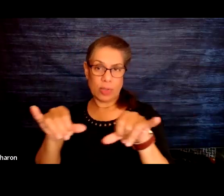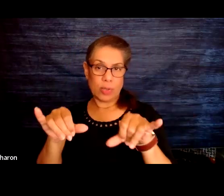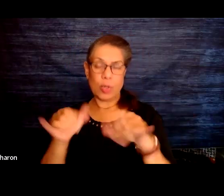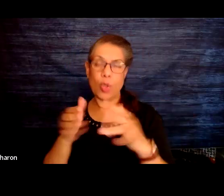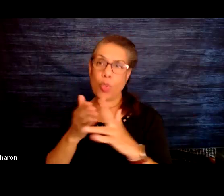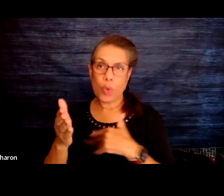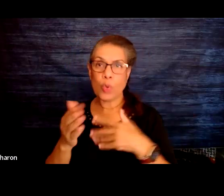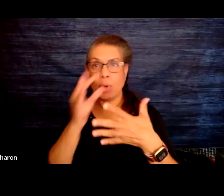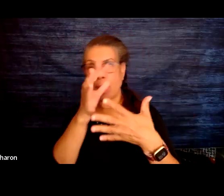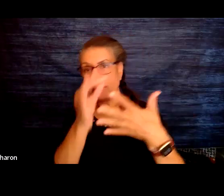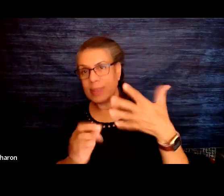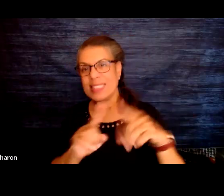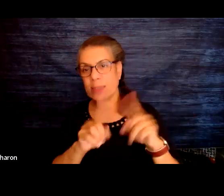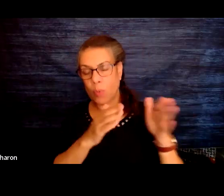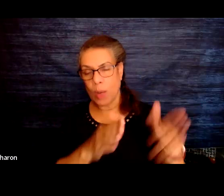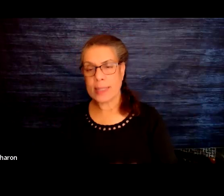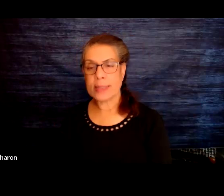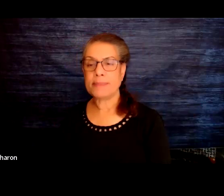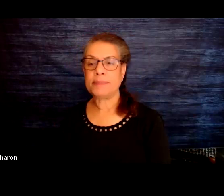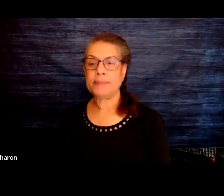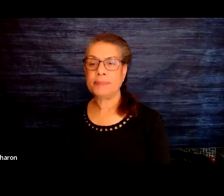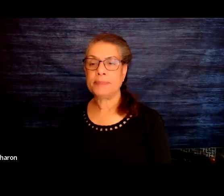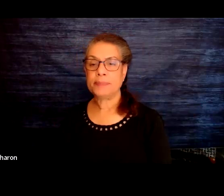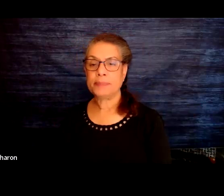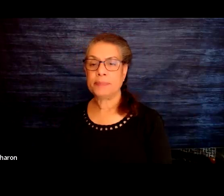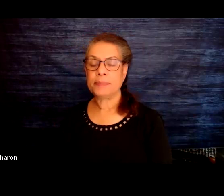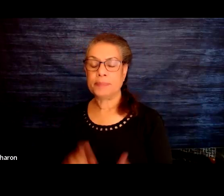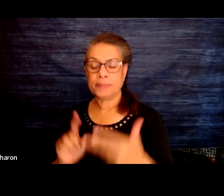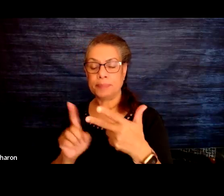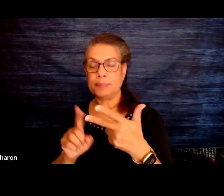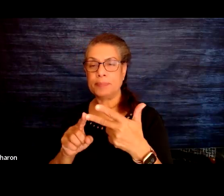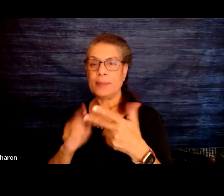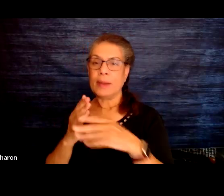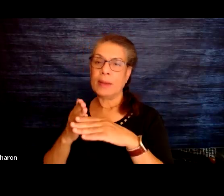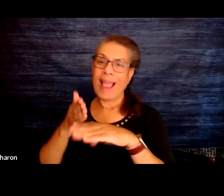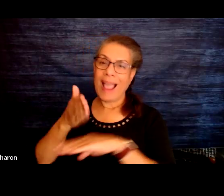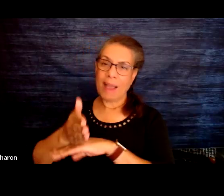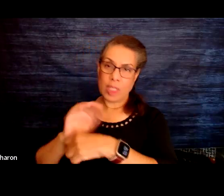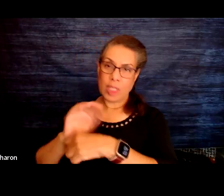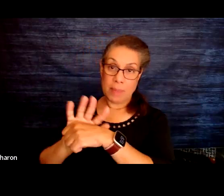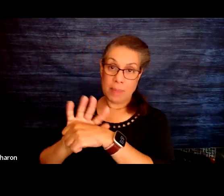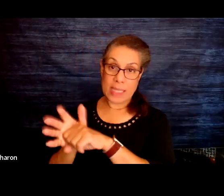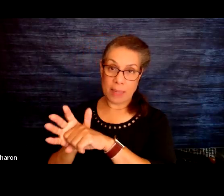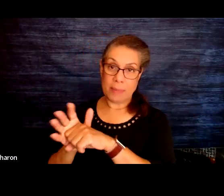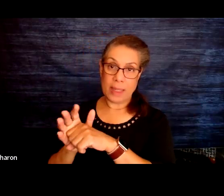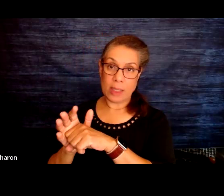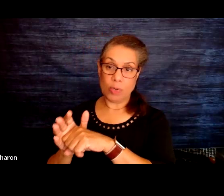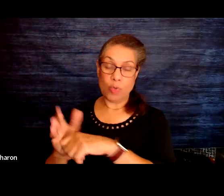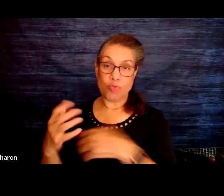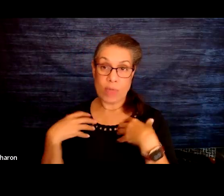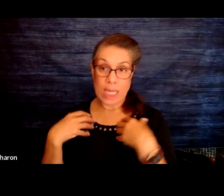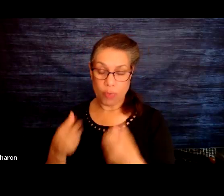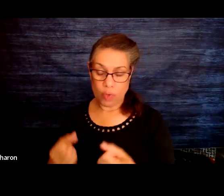means. And then finally, we just want to highlight the post-pandemic recovery that we've talked about a couple of times in this